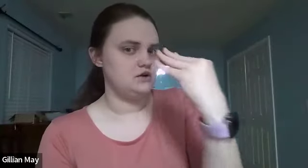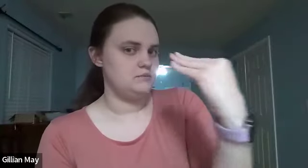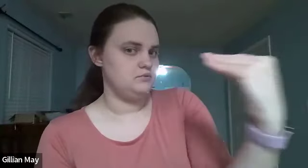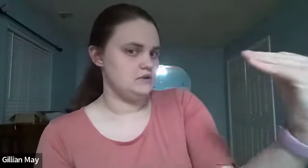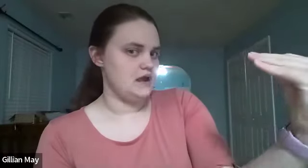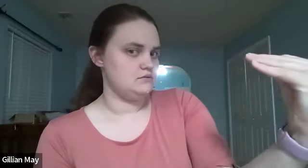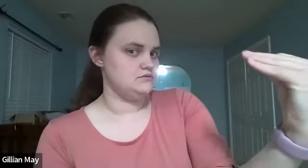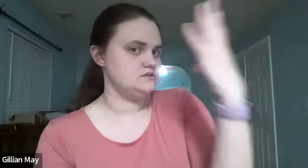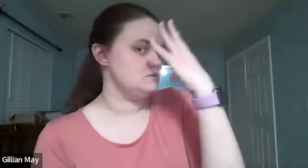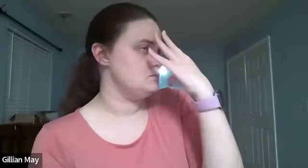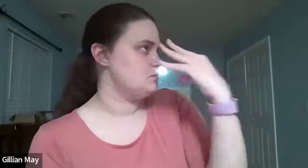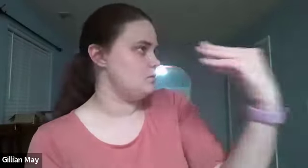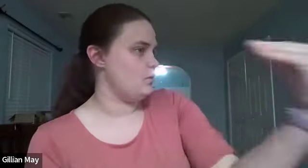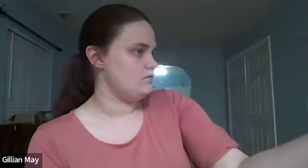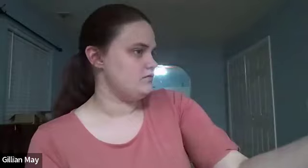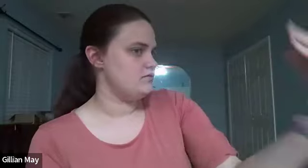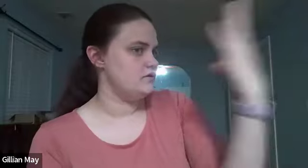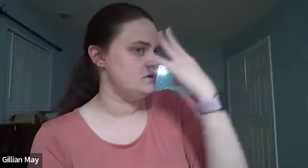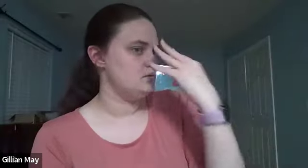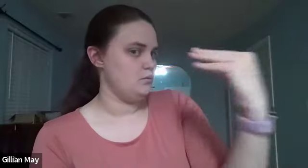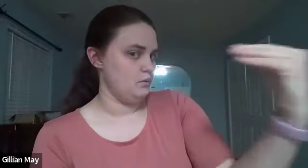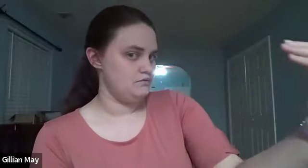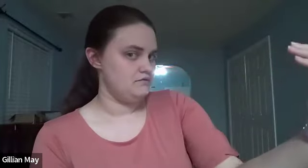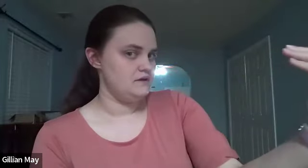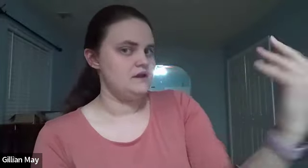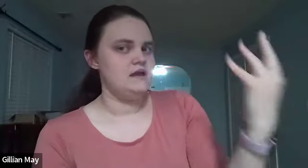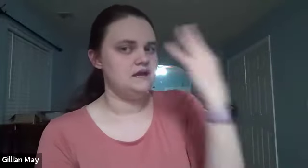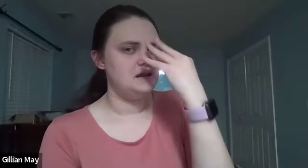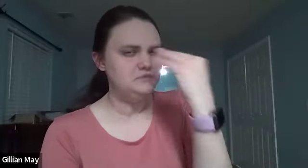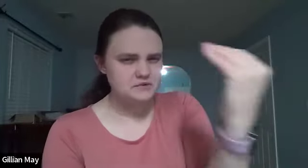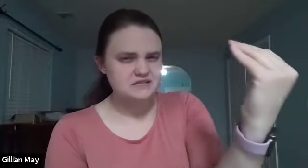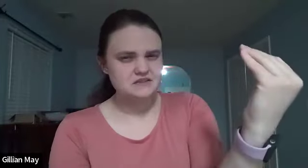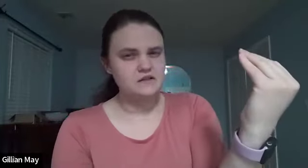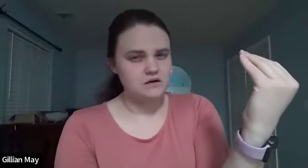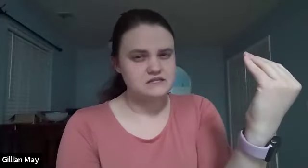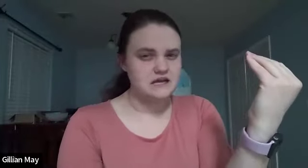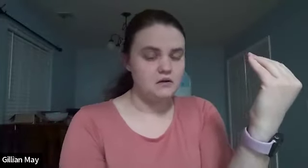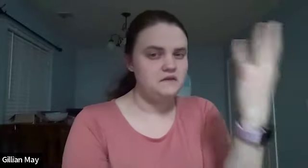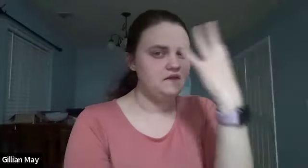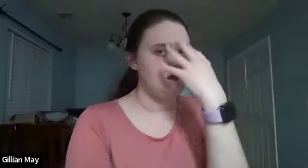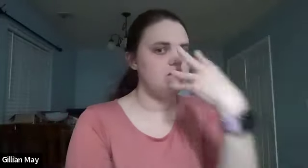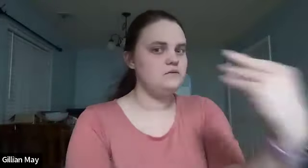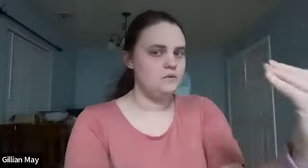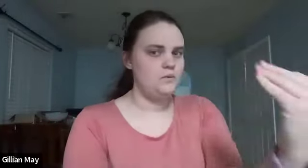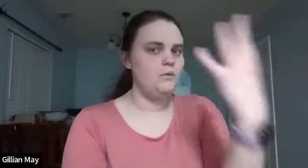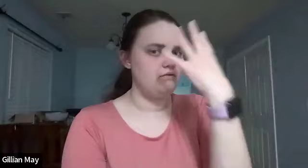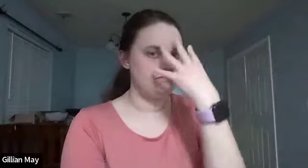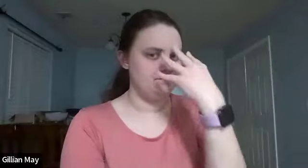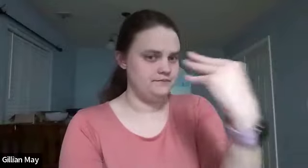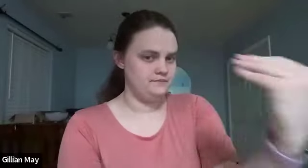to pull it out. Wolf, wolf. And it kind of represents like the long snout that they have. Wolf.